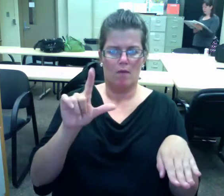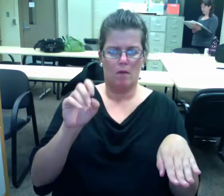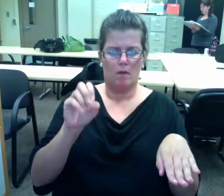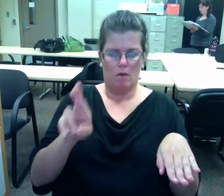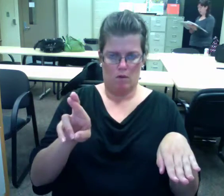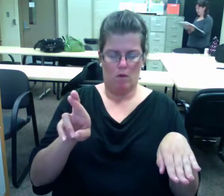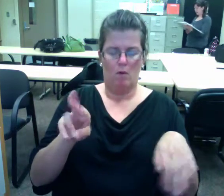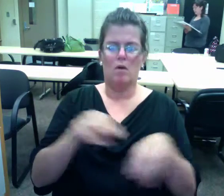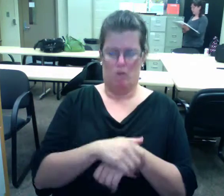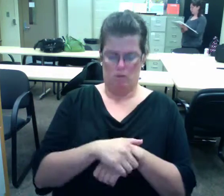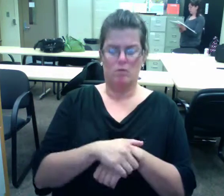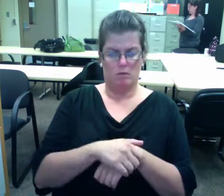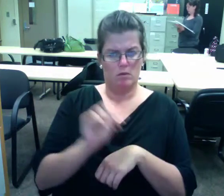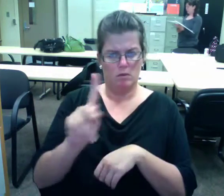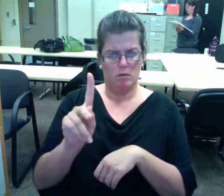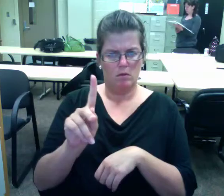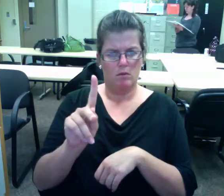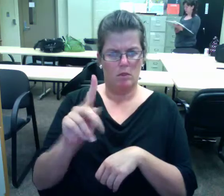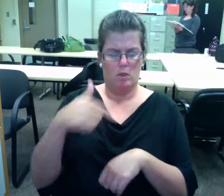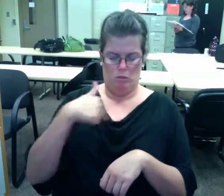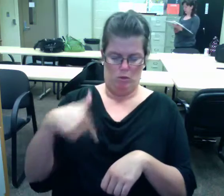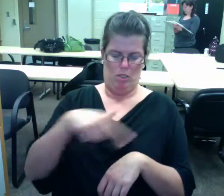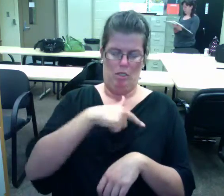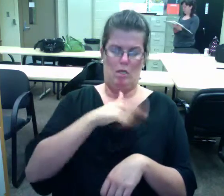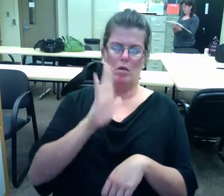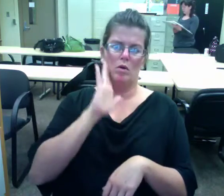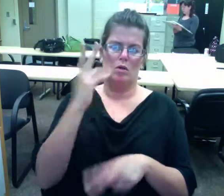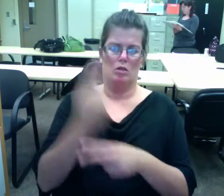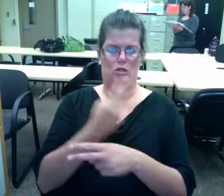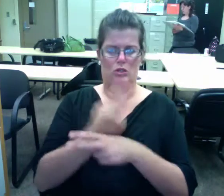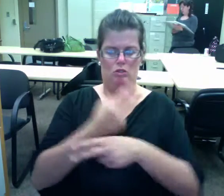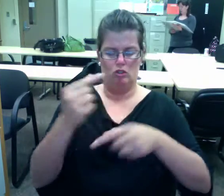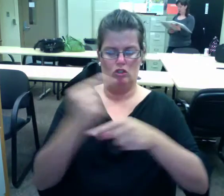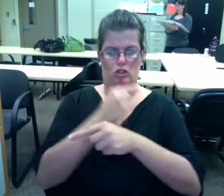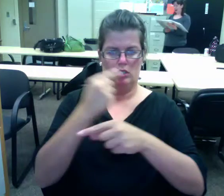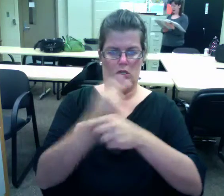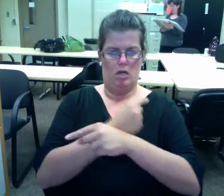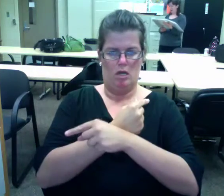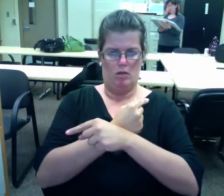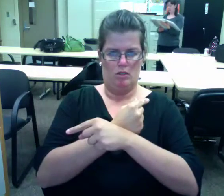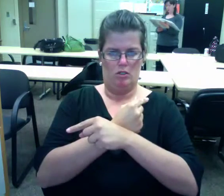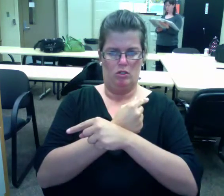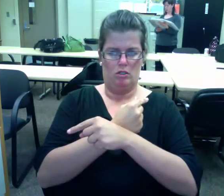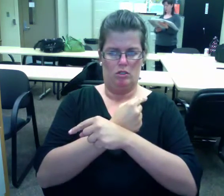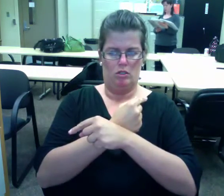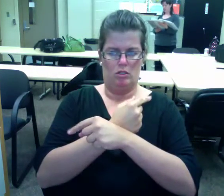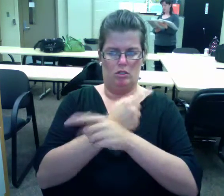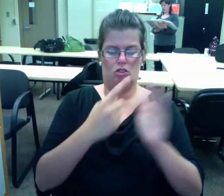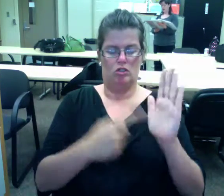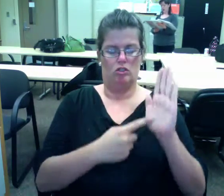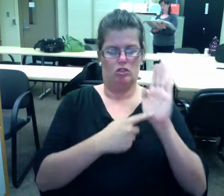We are going to use geometry to show how Mr. Jones